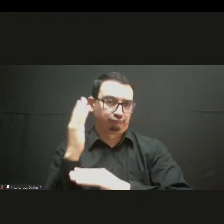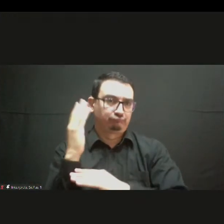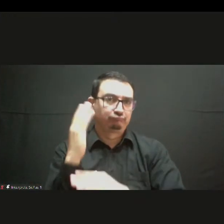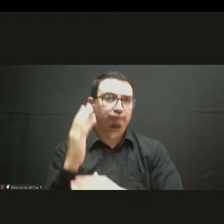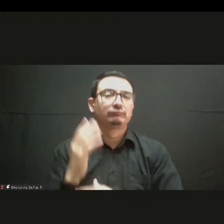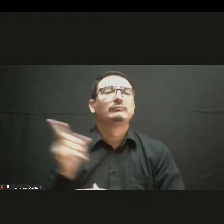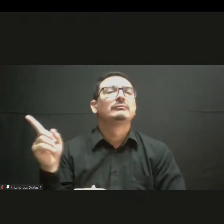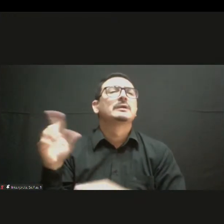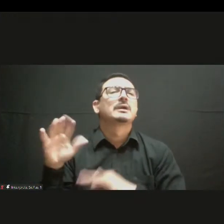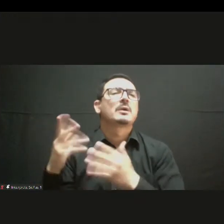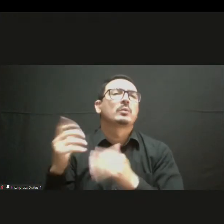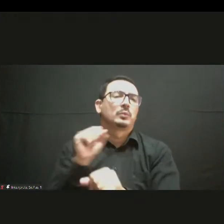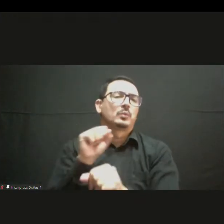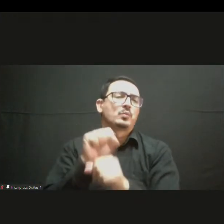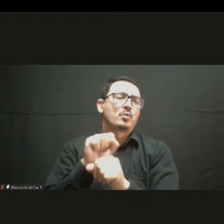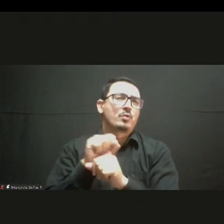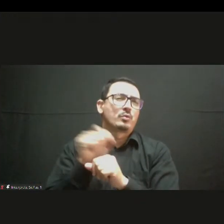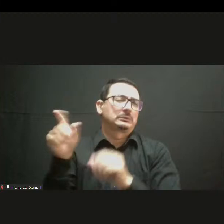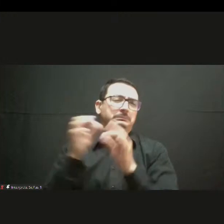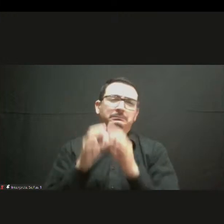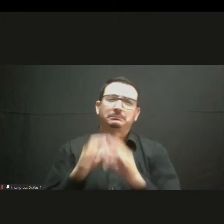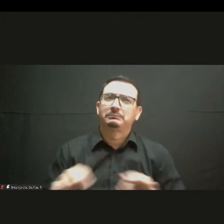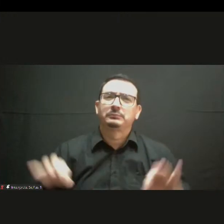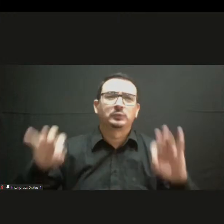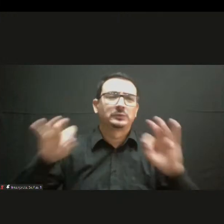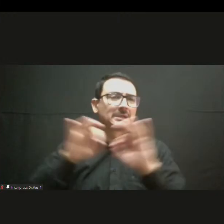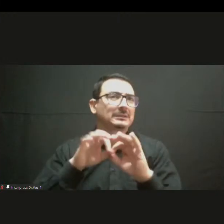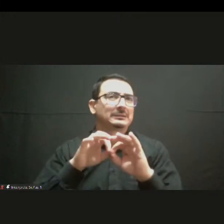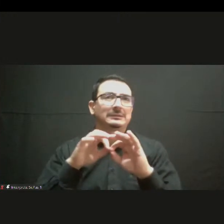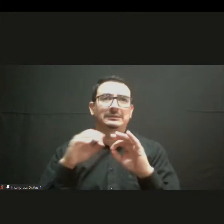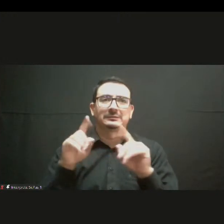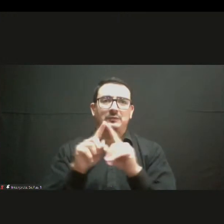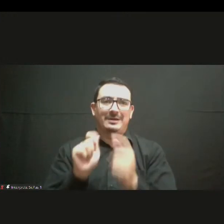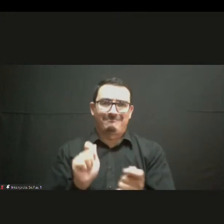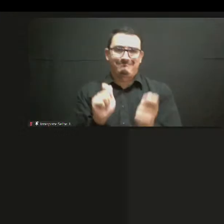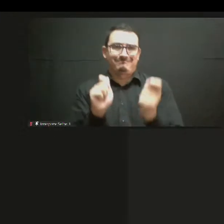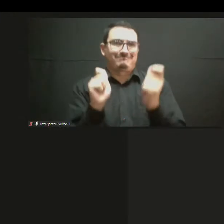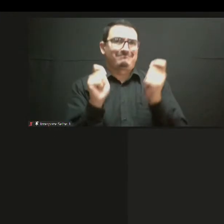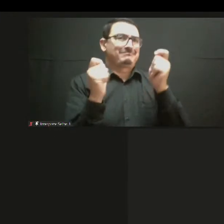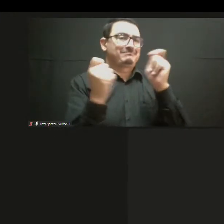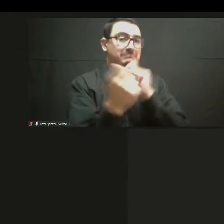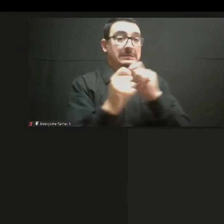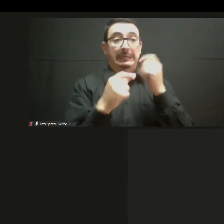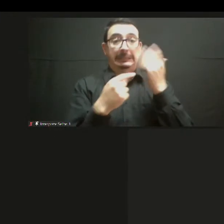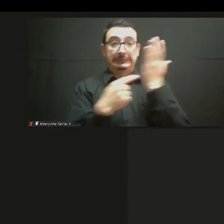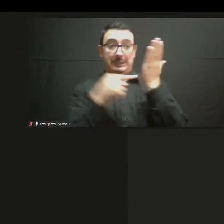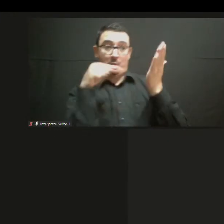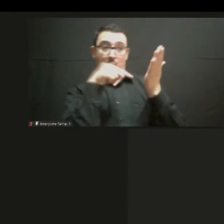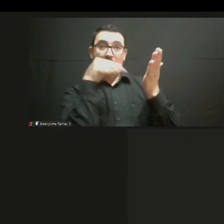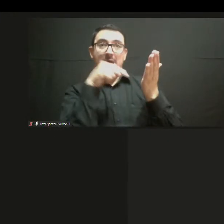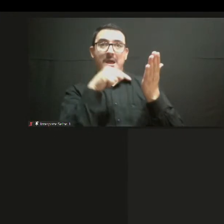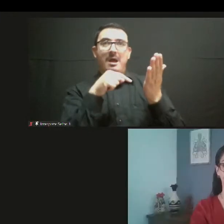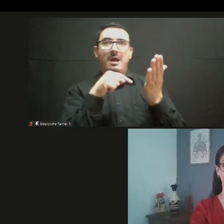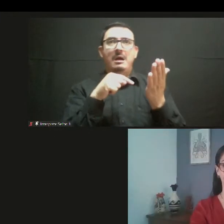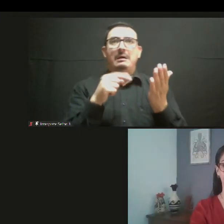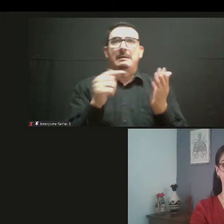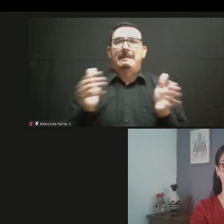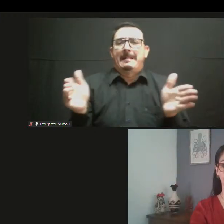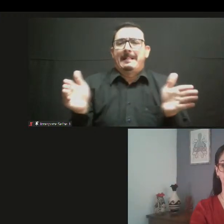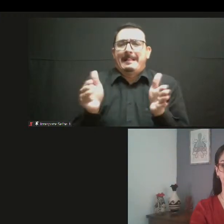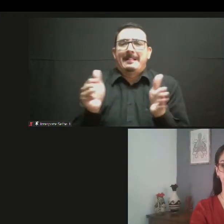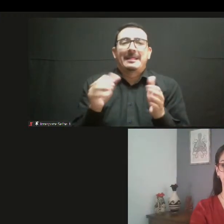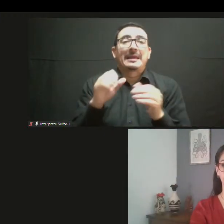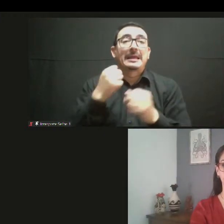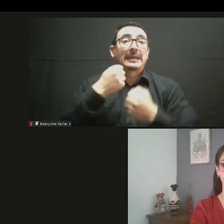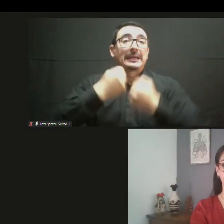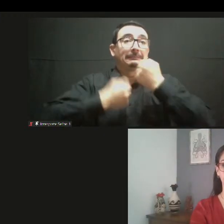digital transformation of tourism SMEs, with specific reference to the experience of Central American countries. Is also